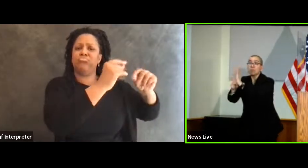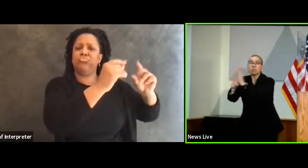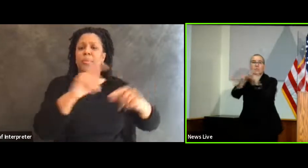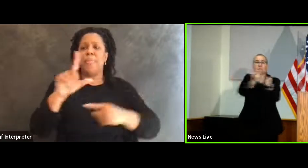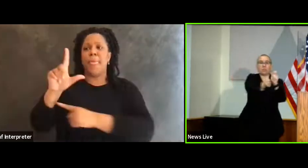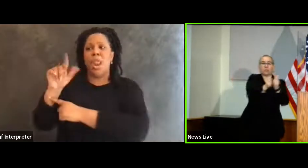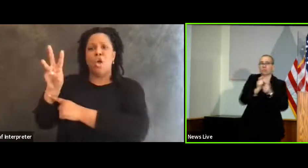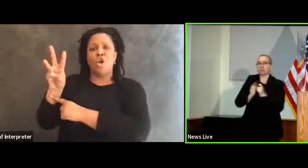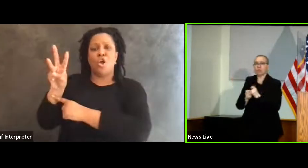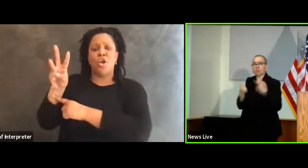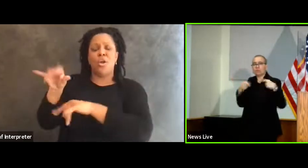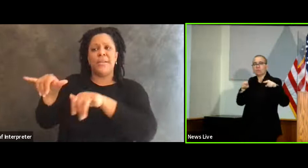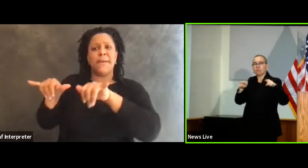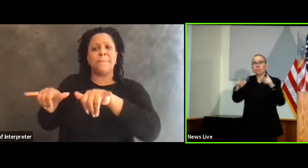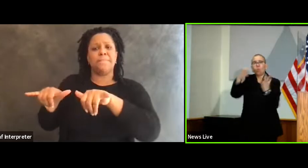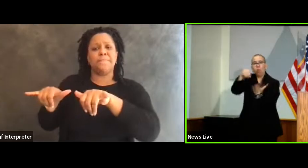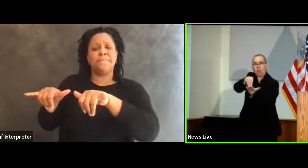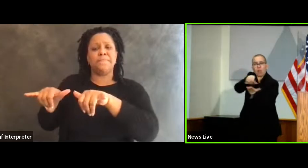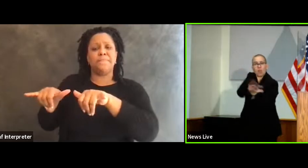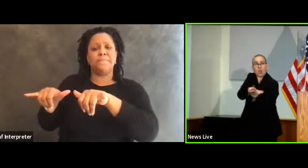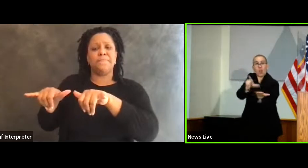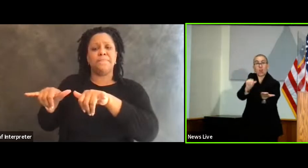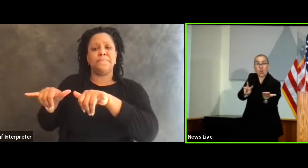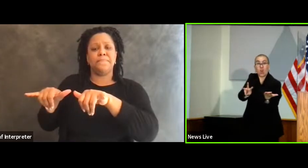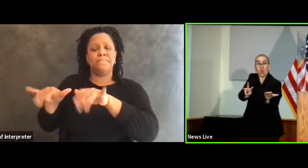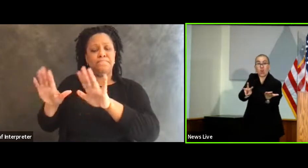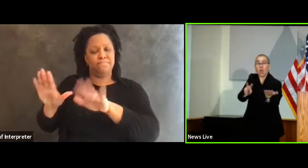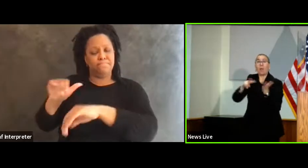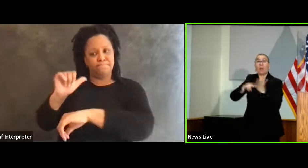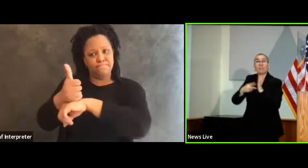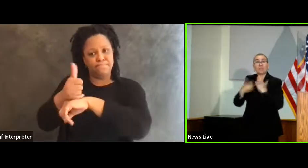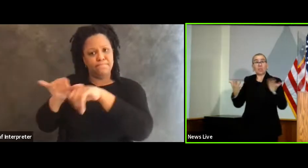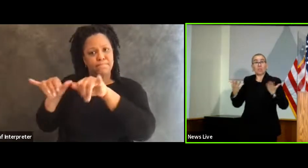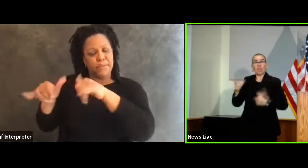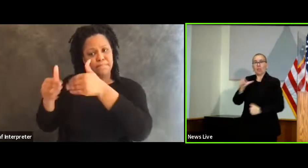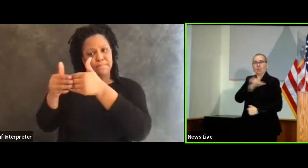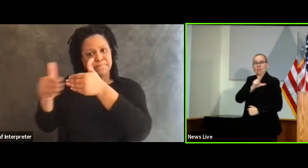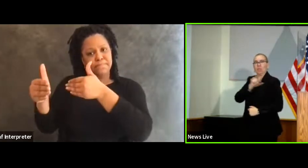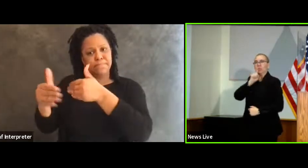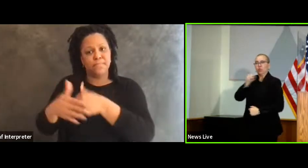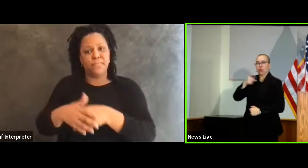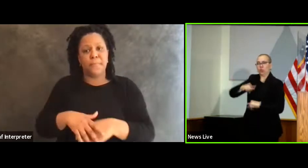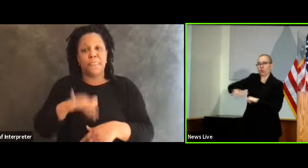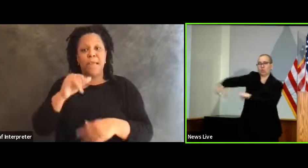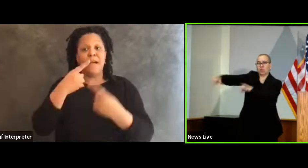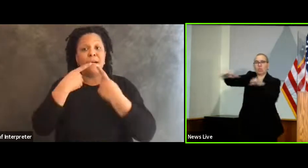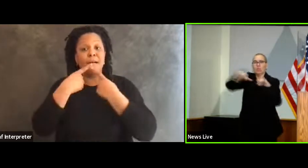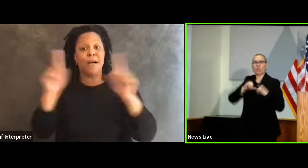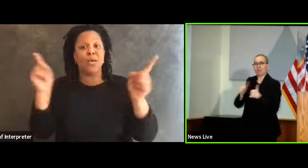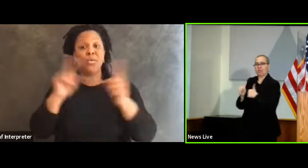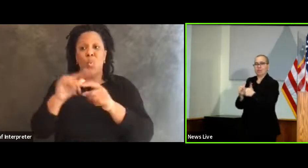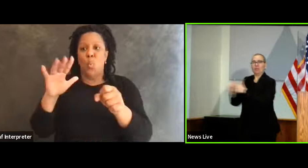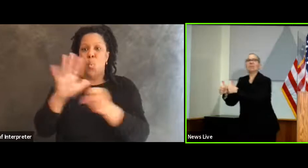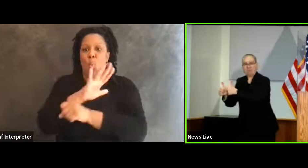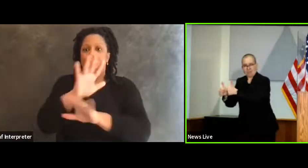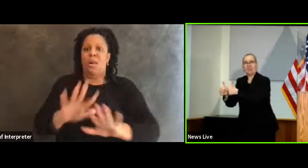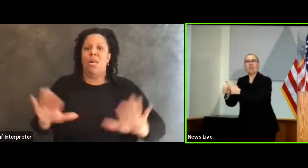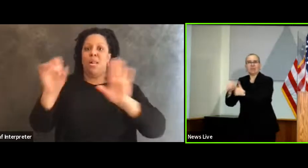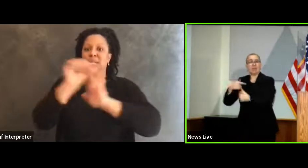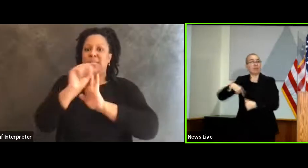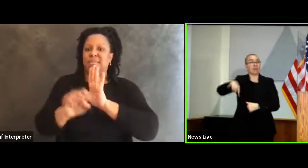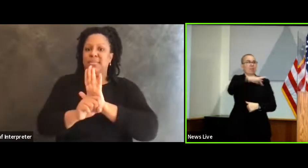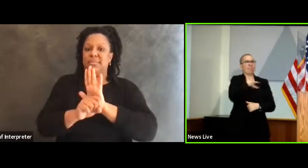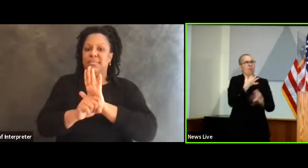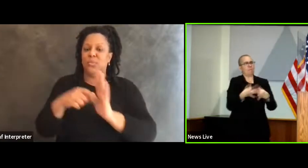think it sets a standard, and it tells the entire state that we believe it's important enough to put it into law. And that sends that